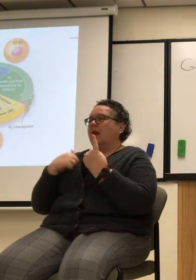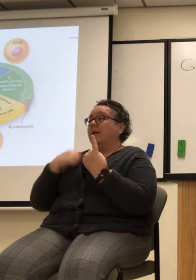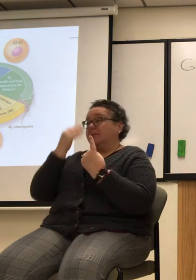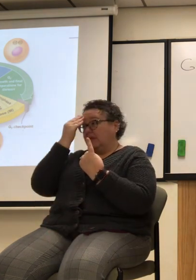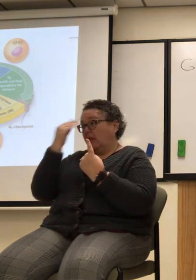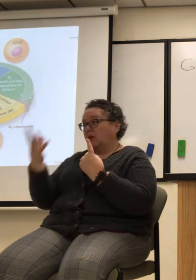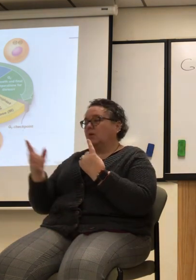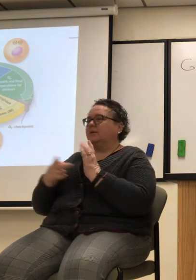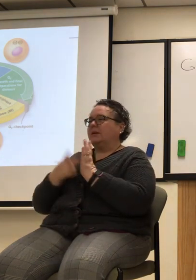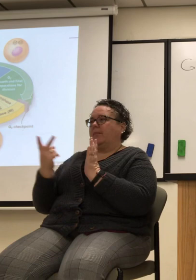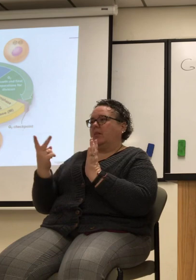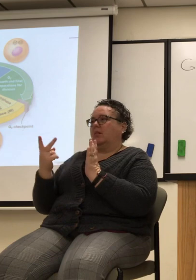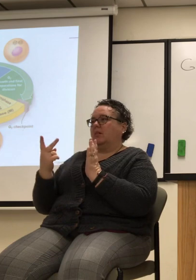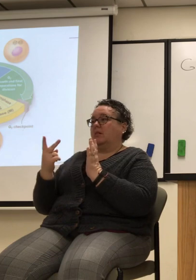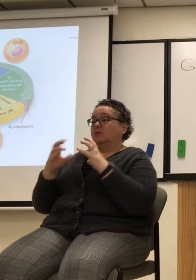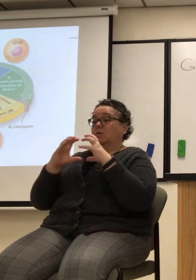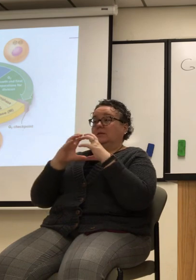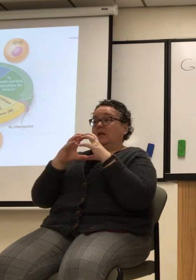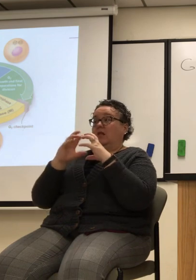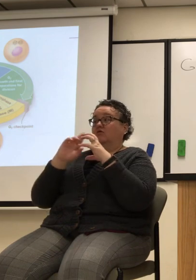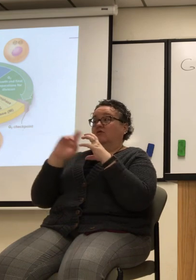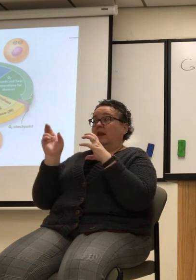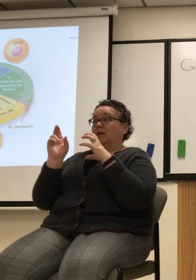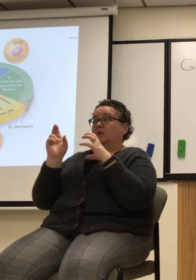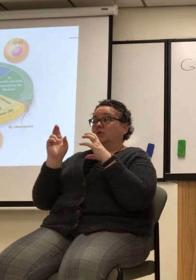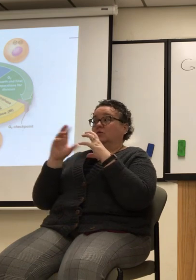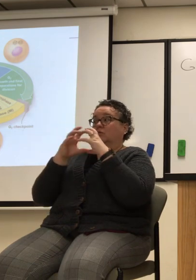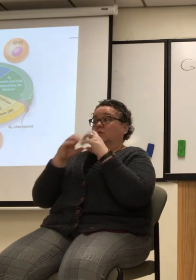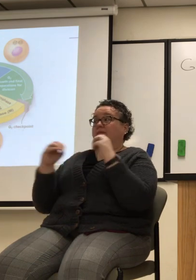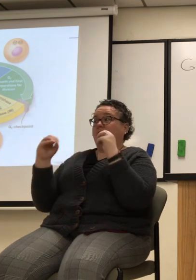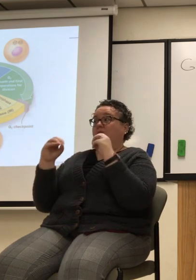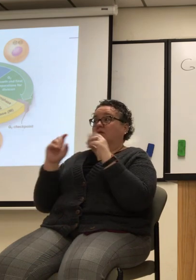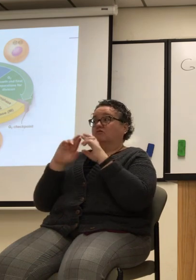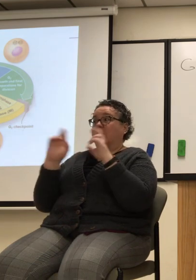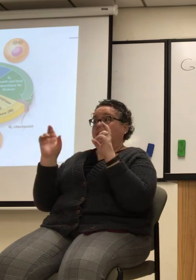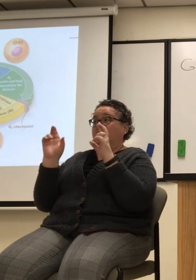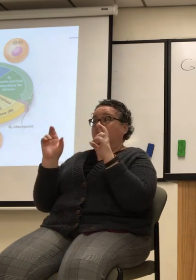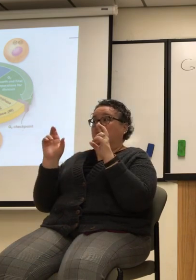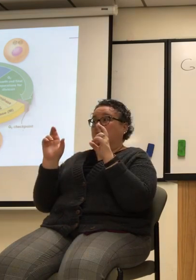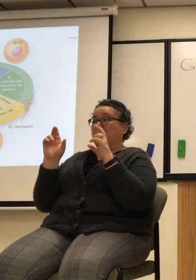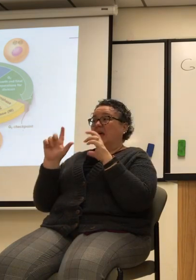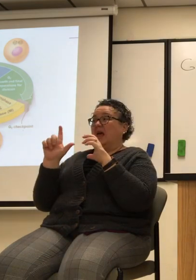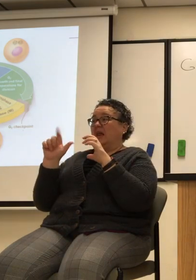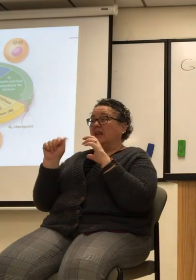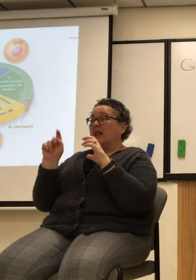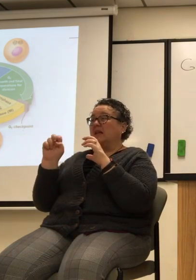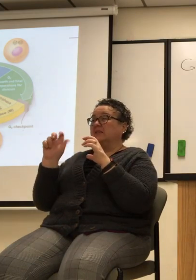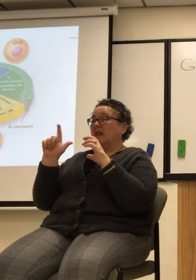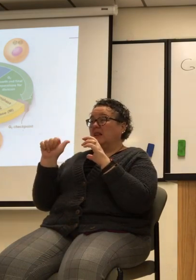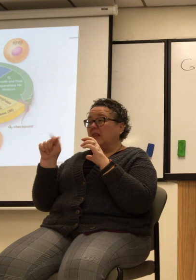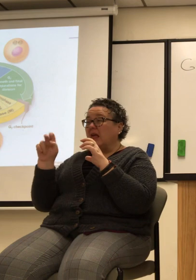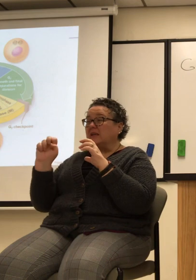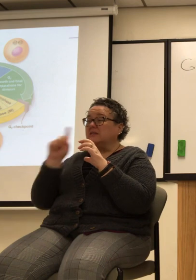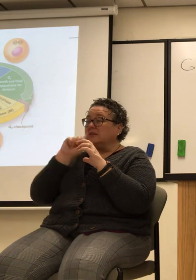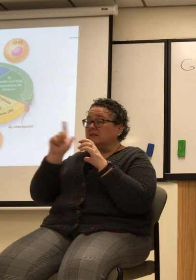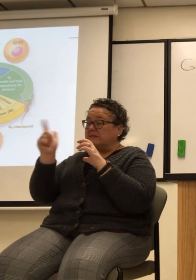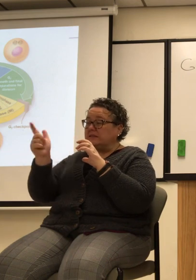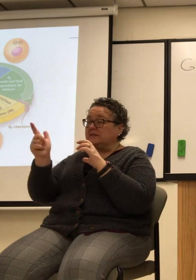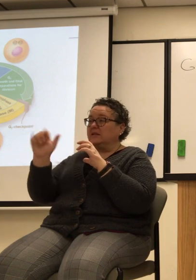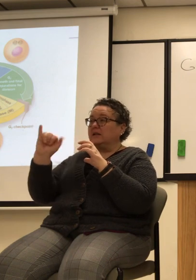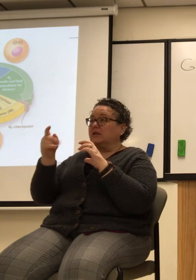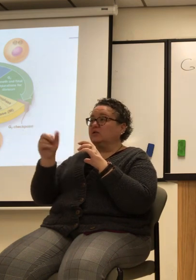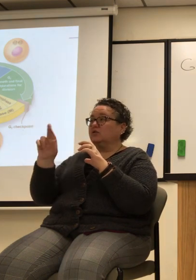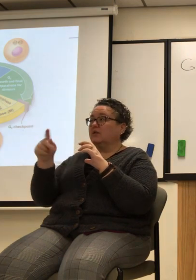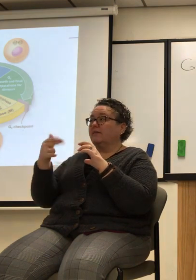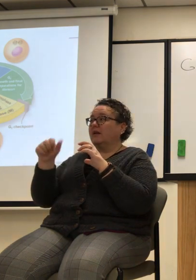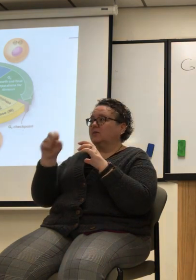double. So when a cell's getting ready to divide, and it's like late interphase, you'll see two of them, and they'll be close